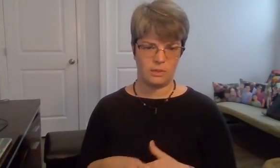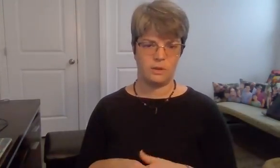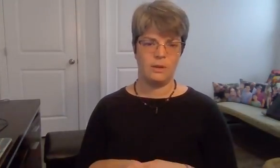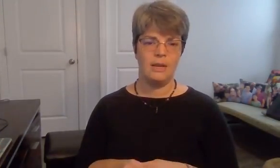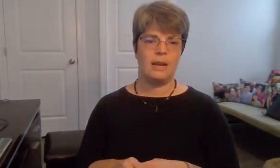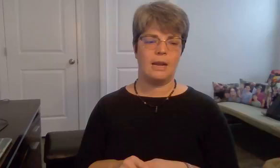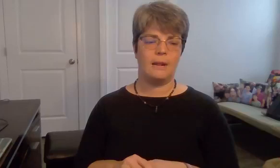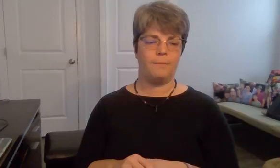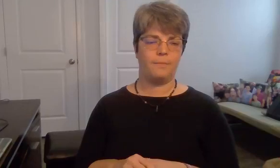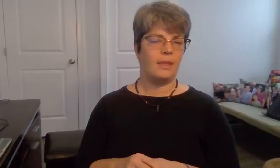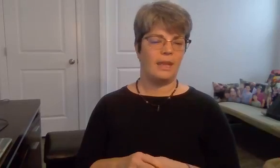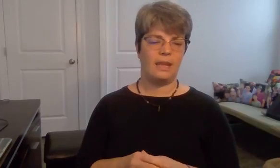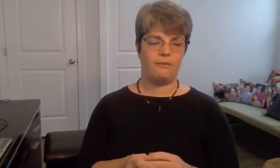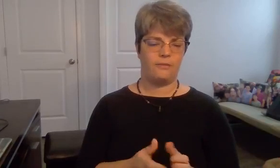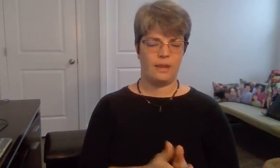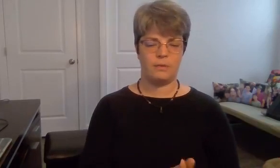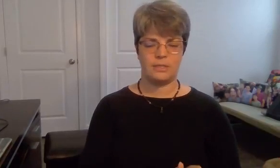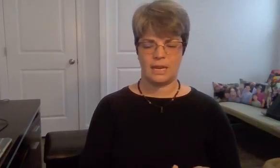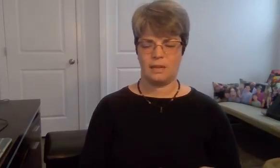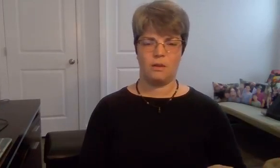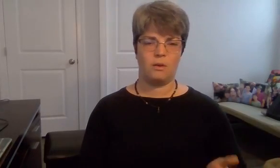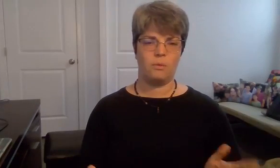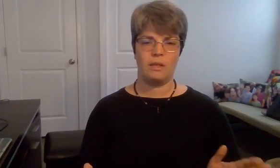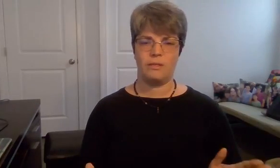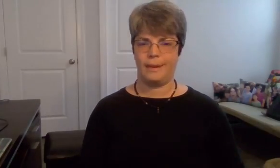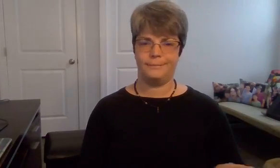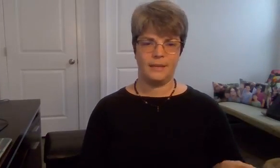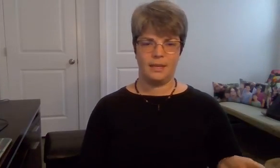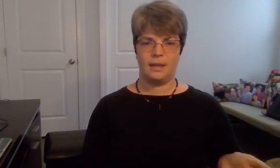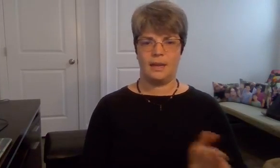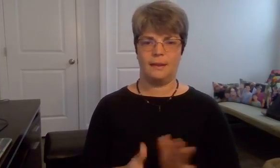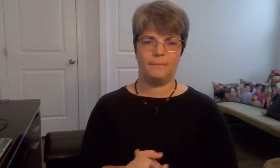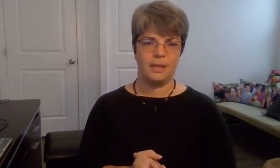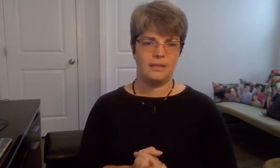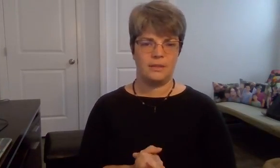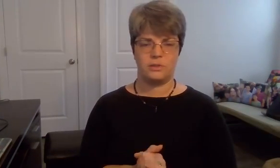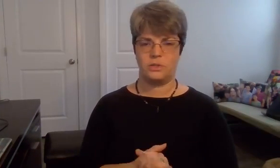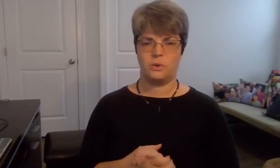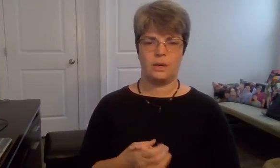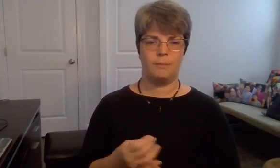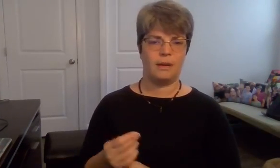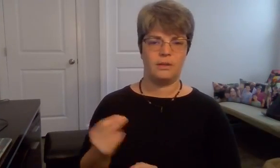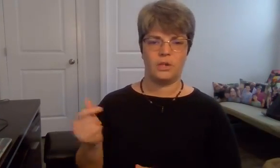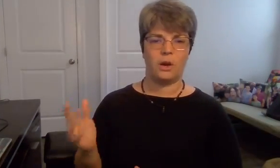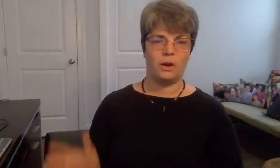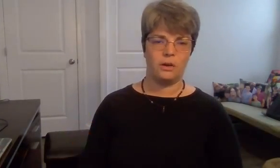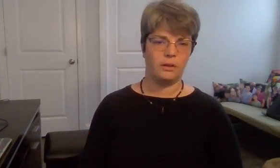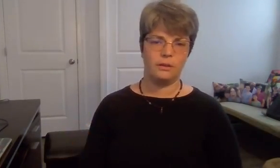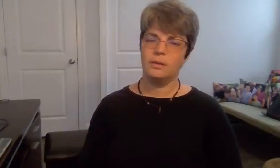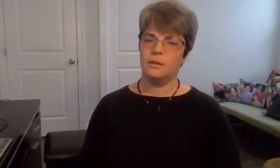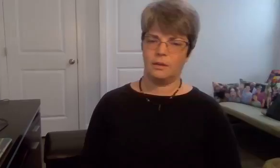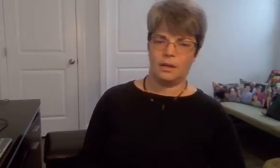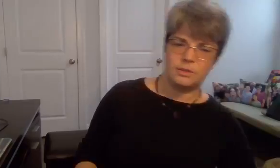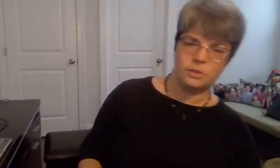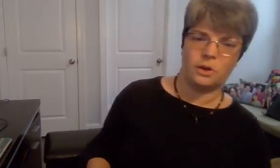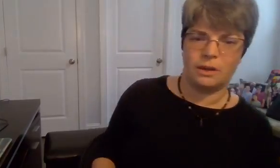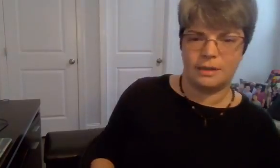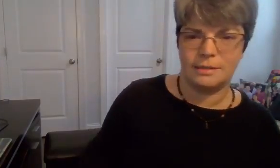So if they were signing along with me, say there's a story about a dog. So dog is, I